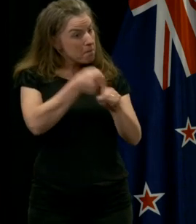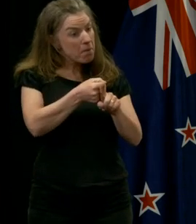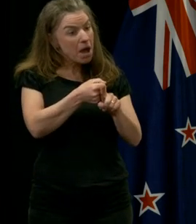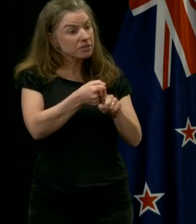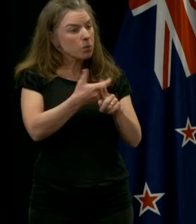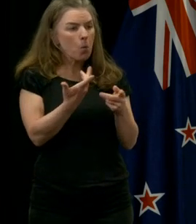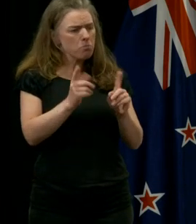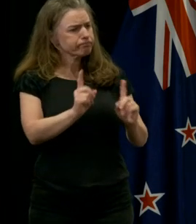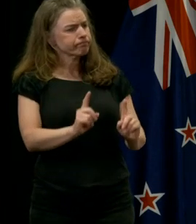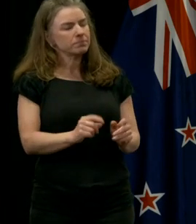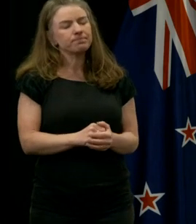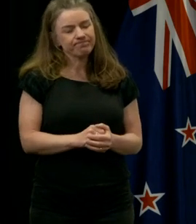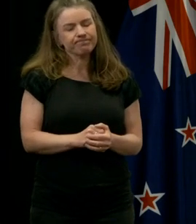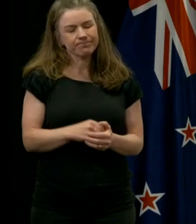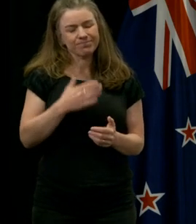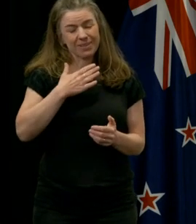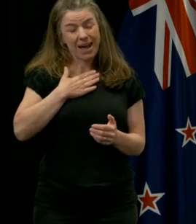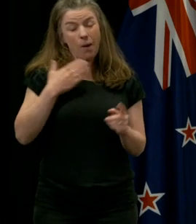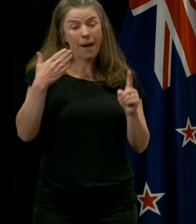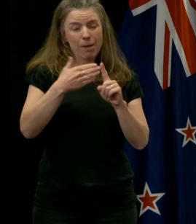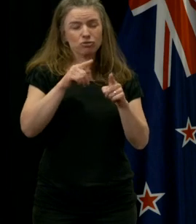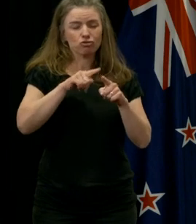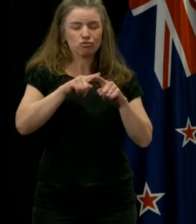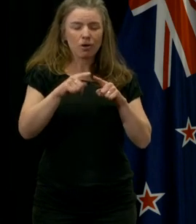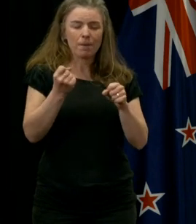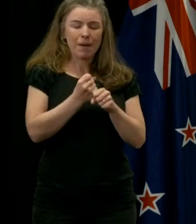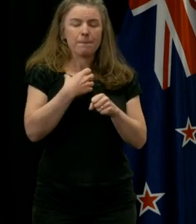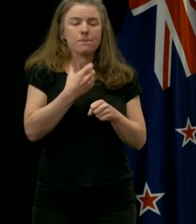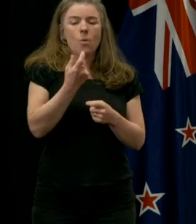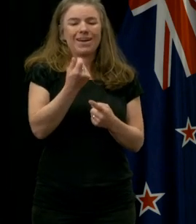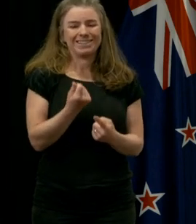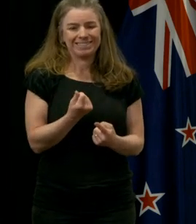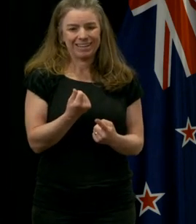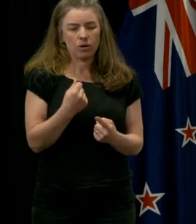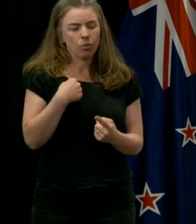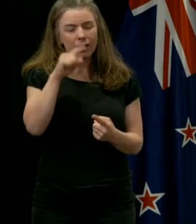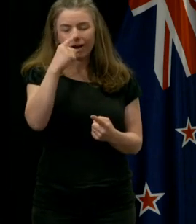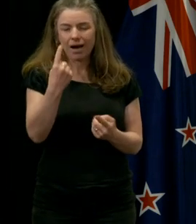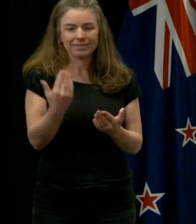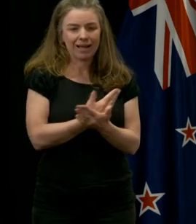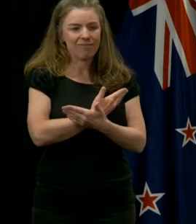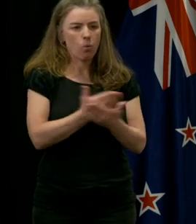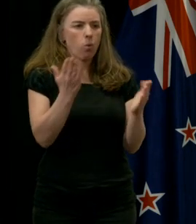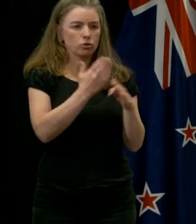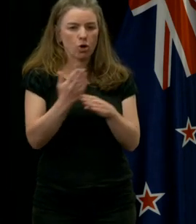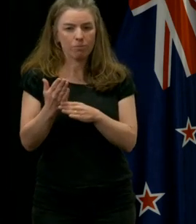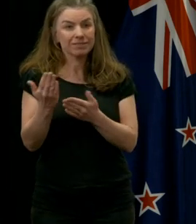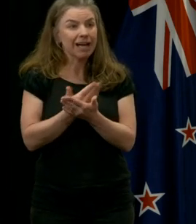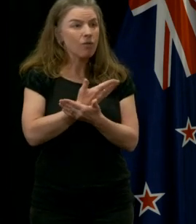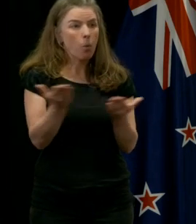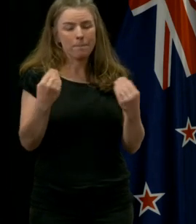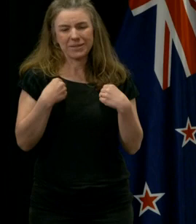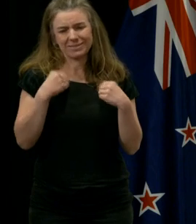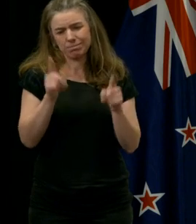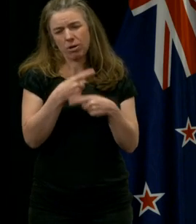the very beginning, our goal is to cushion the blow. We're not promising to save every job, and we're not promising to save every business, but we do